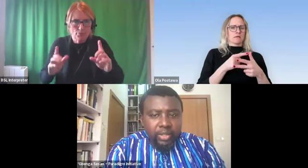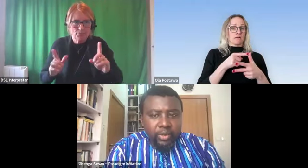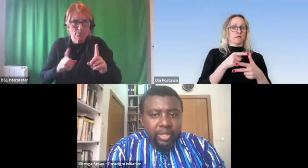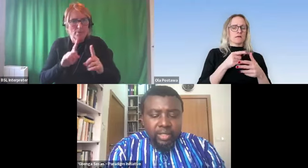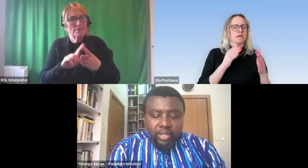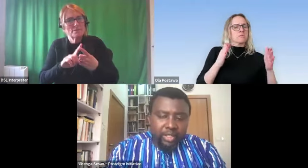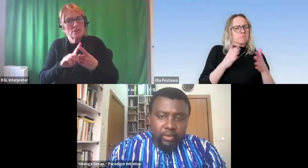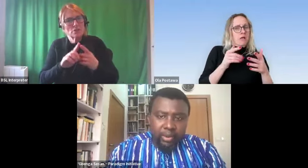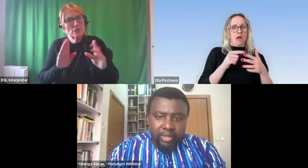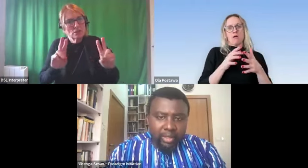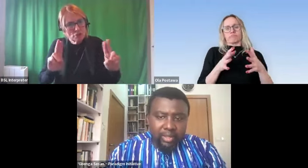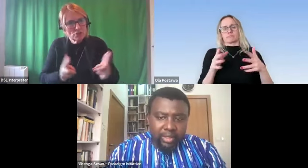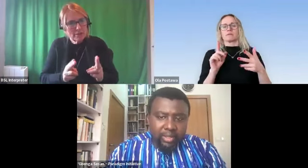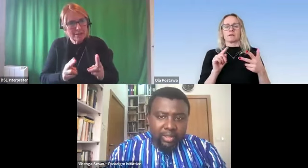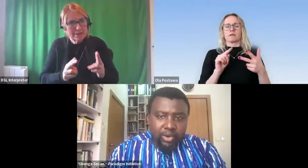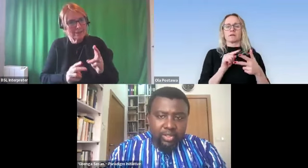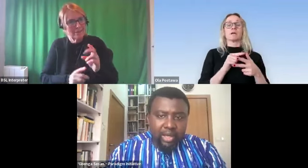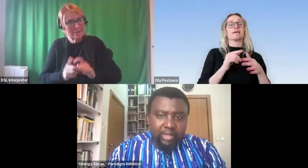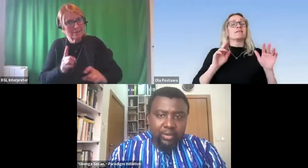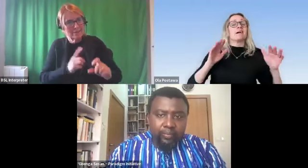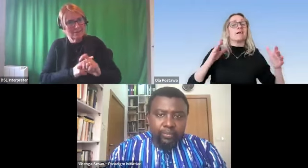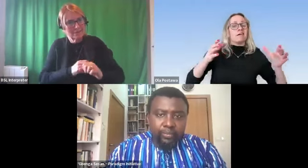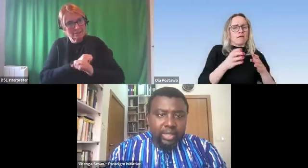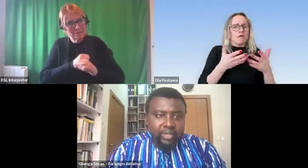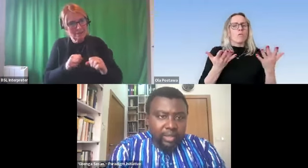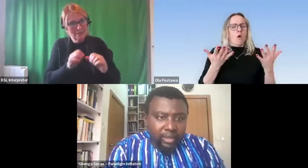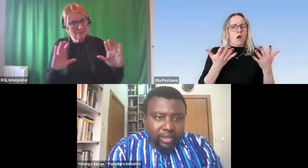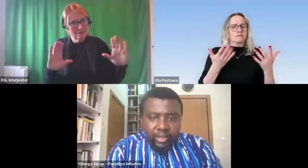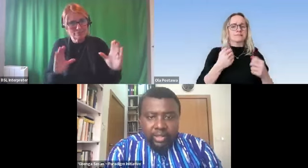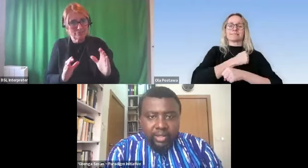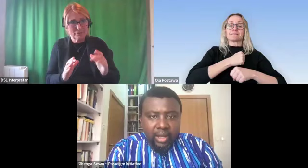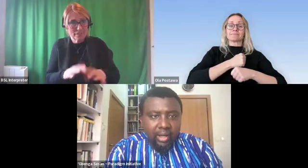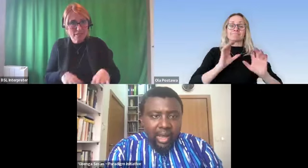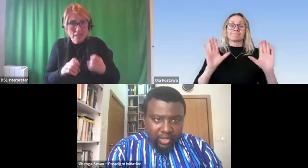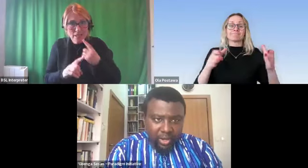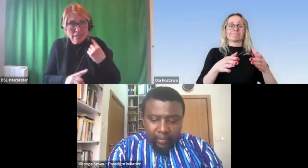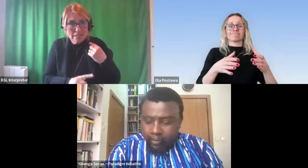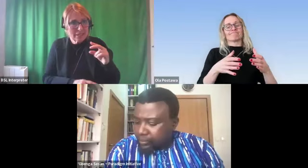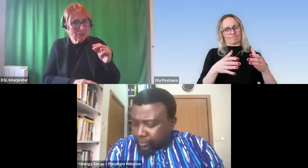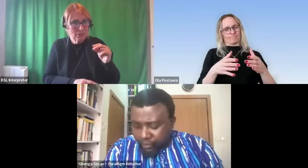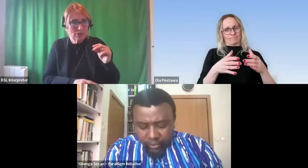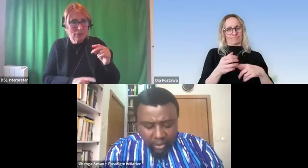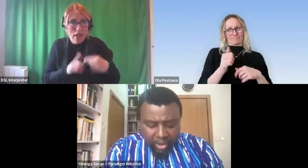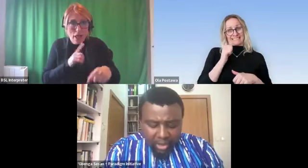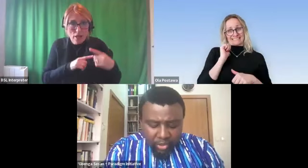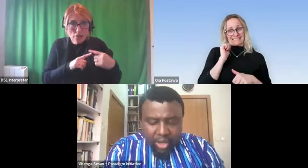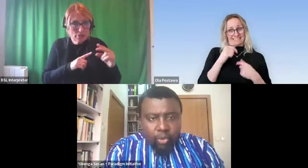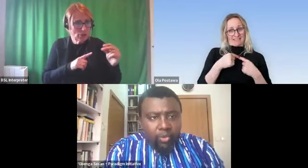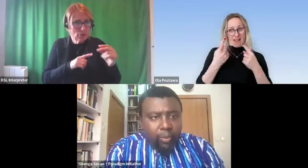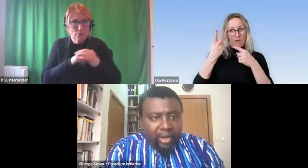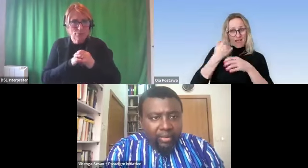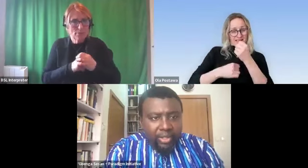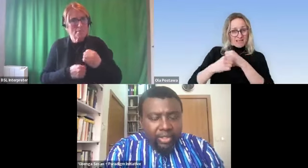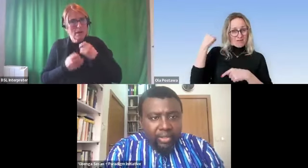me is the shrinking civic space. And this did not start yesterday. This didn't start last year. The